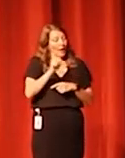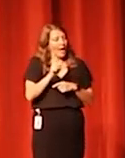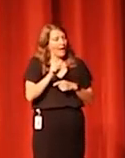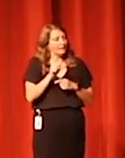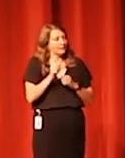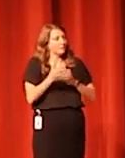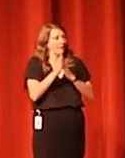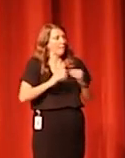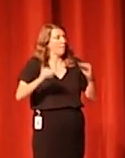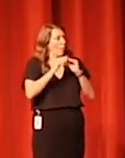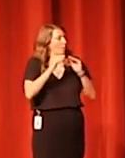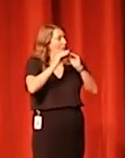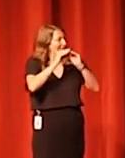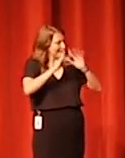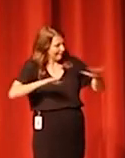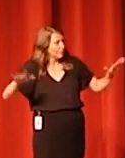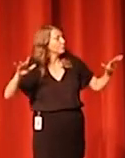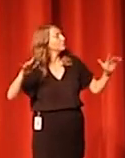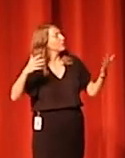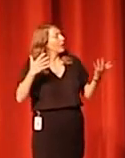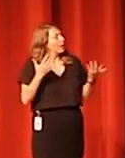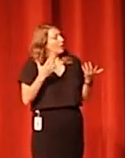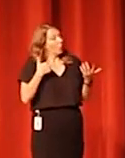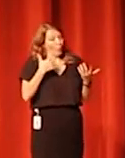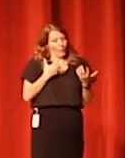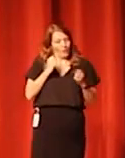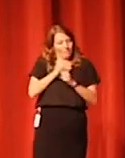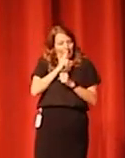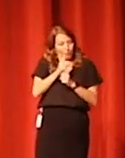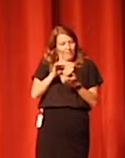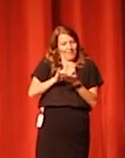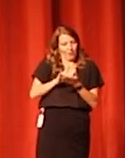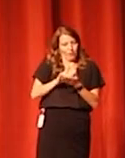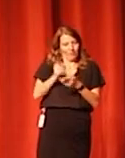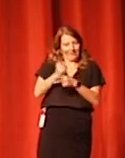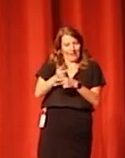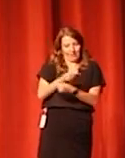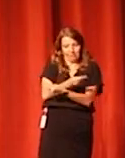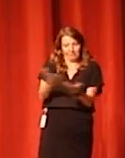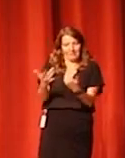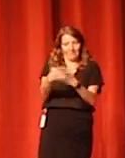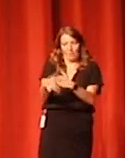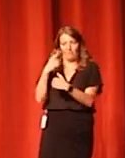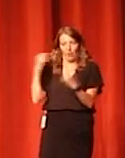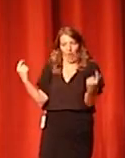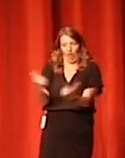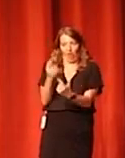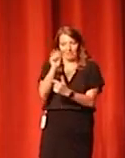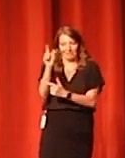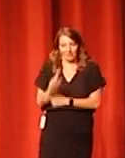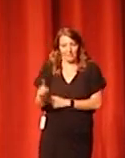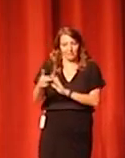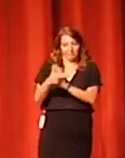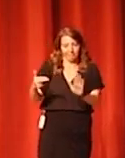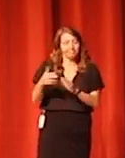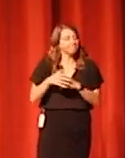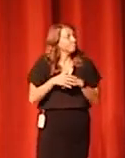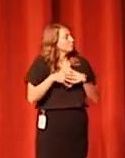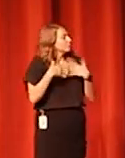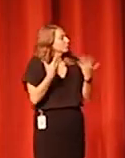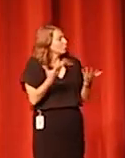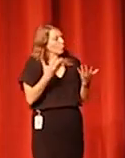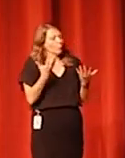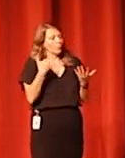diverse, we want to make sure that medical care is available to everyone who's affected with dementia. What do we know about the risk